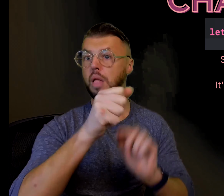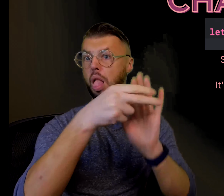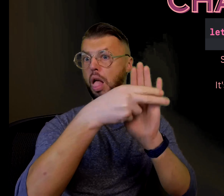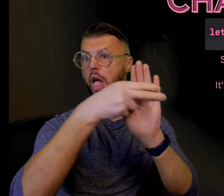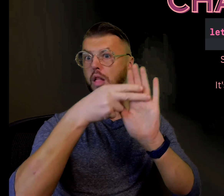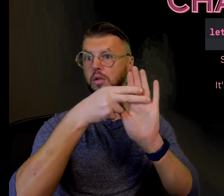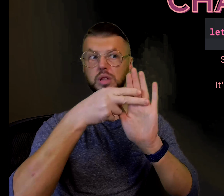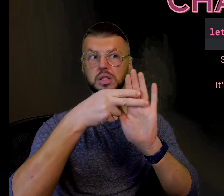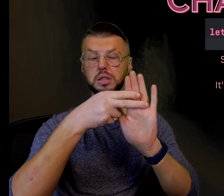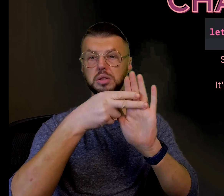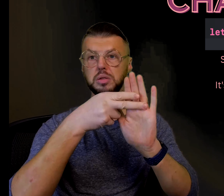That is a string.